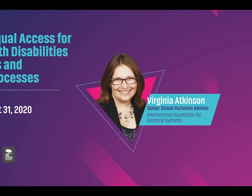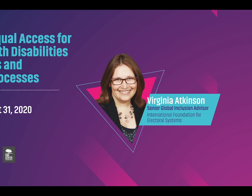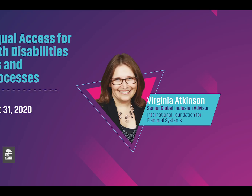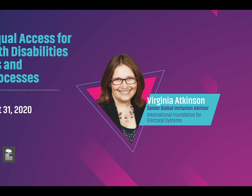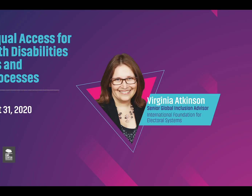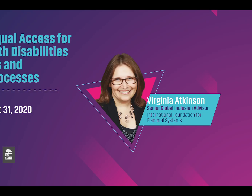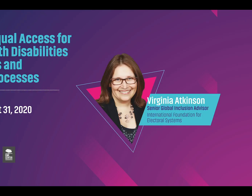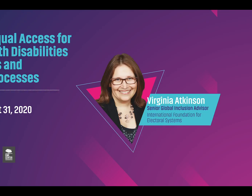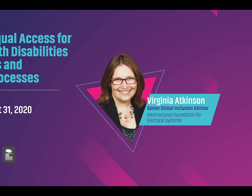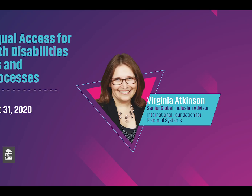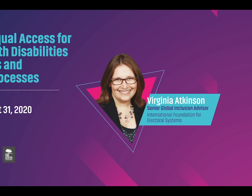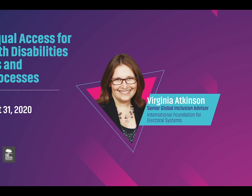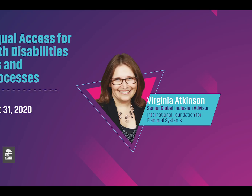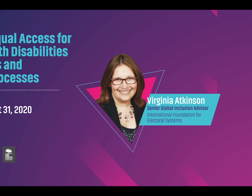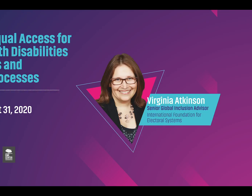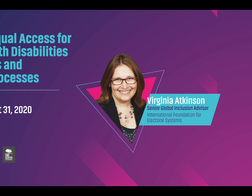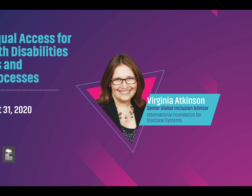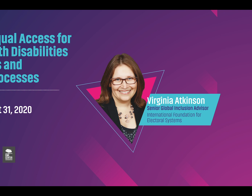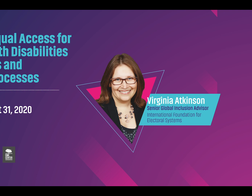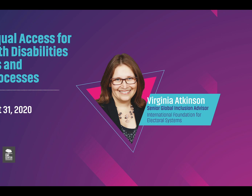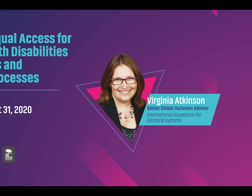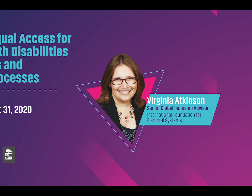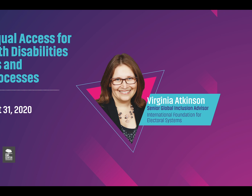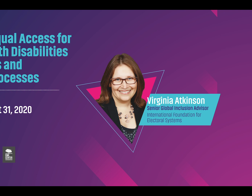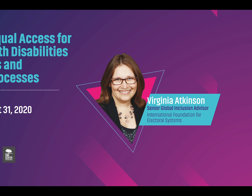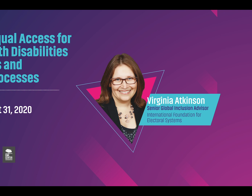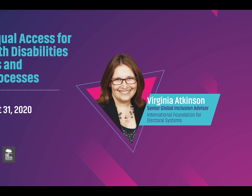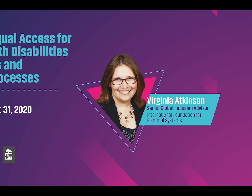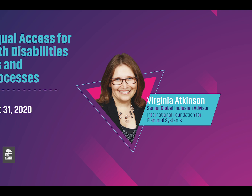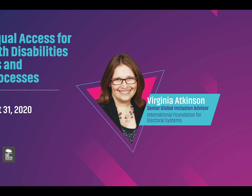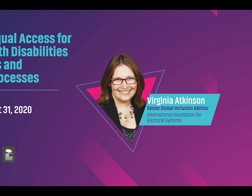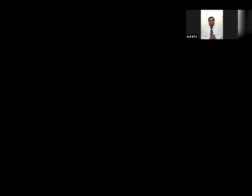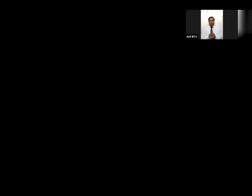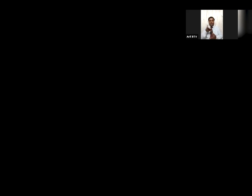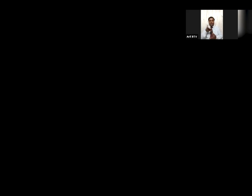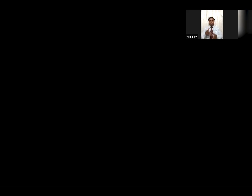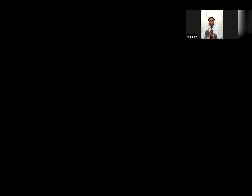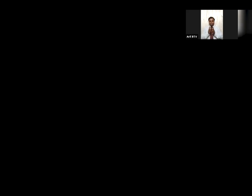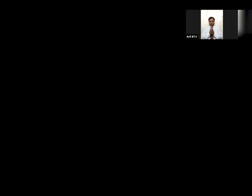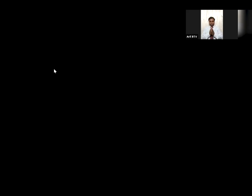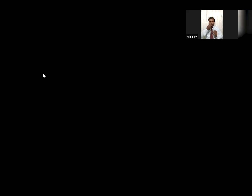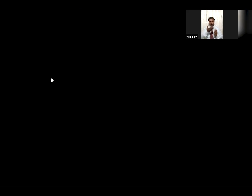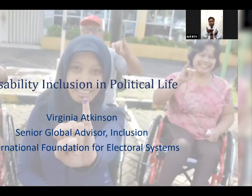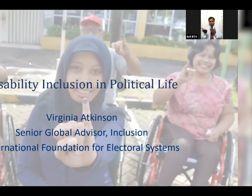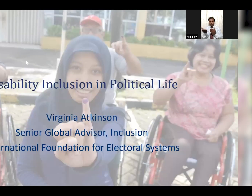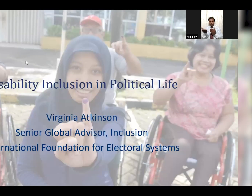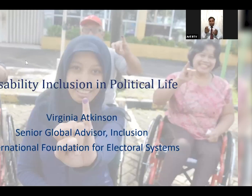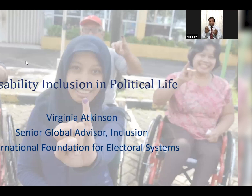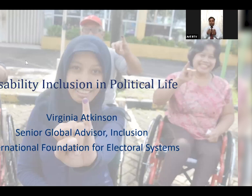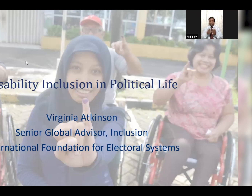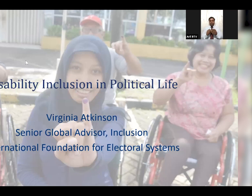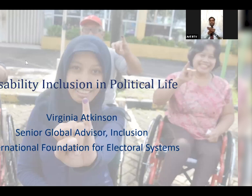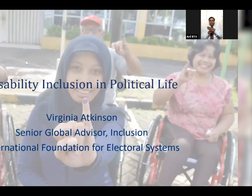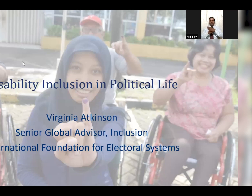Now it's my great pleasure to introduce Virginia Atkinson, the Senior Global Inclusion